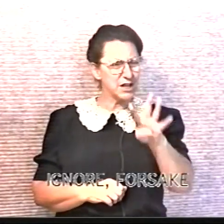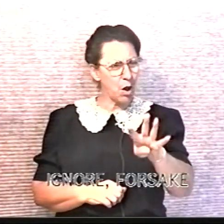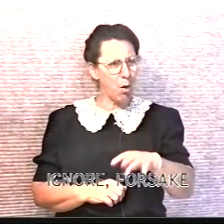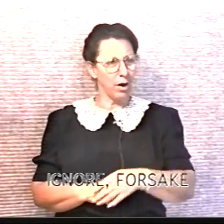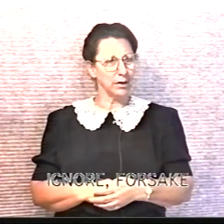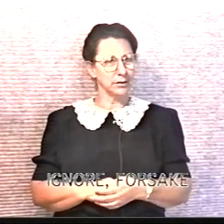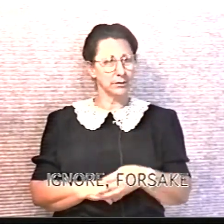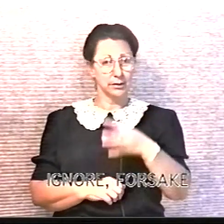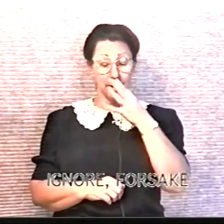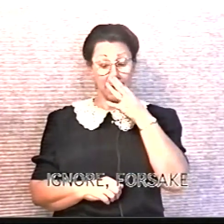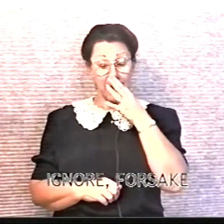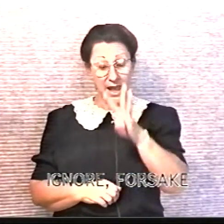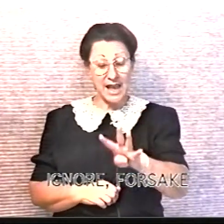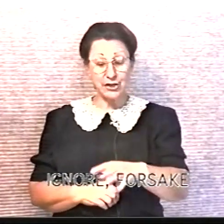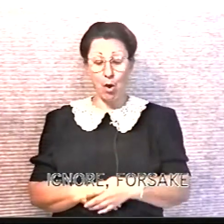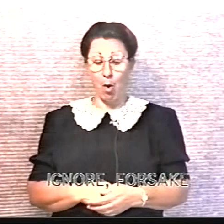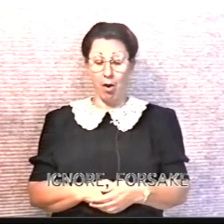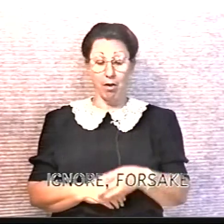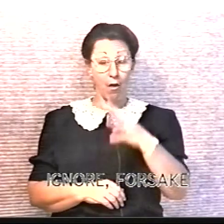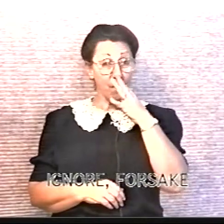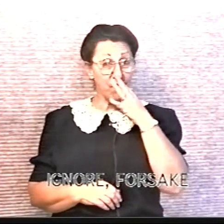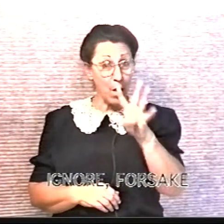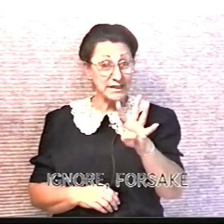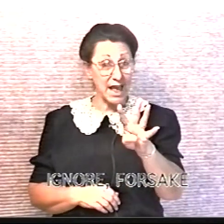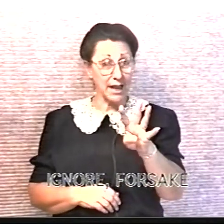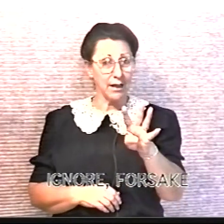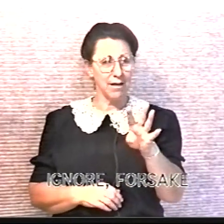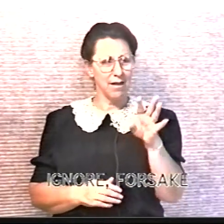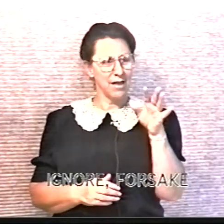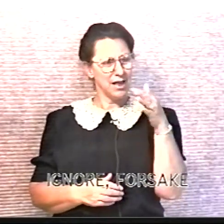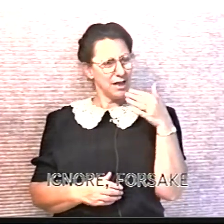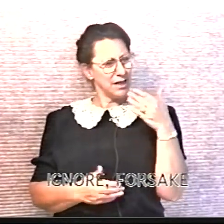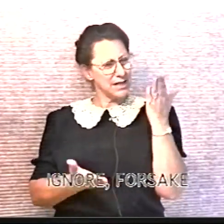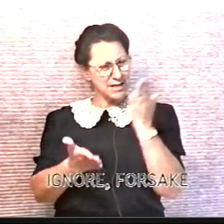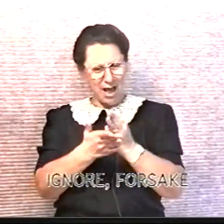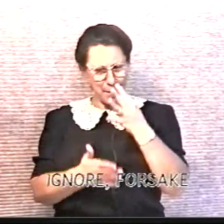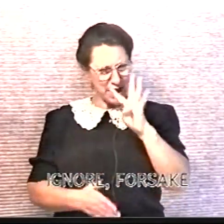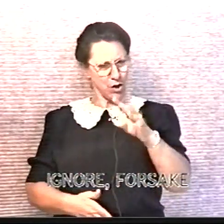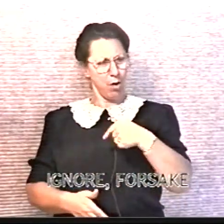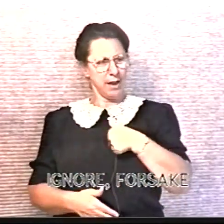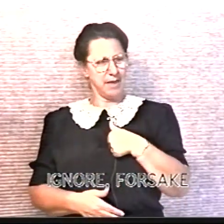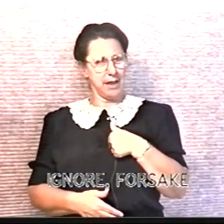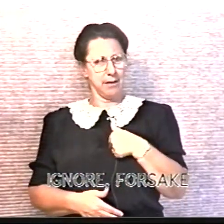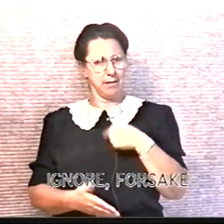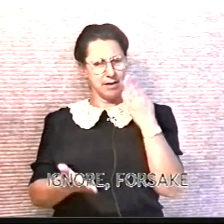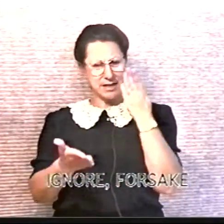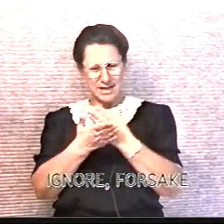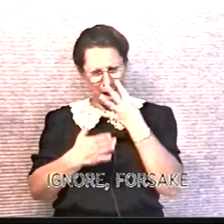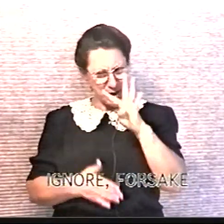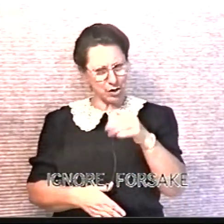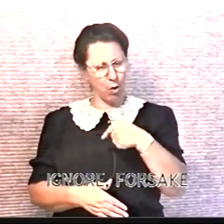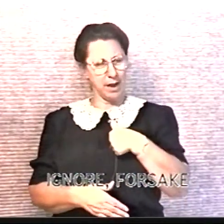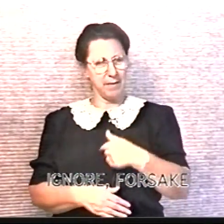Ignore, ignore, forsake. Stop ignoring me, stop ignoring me.